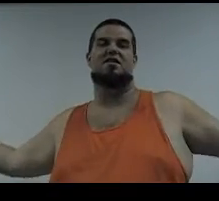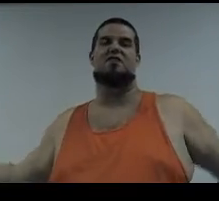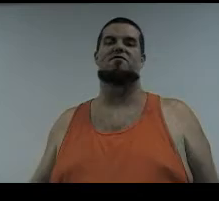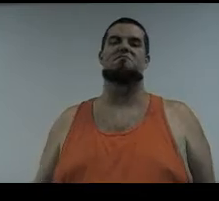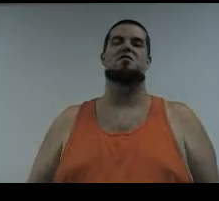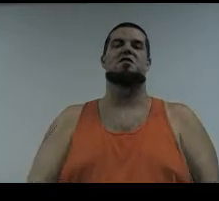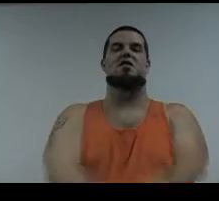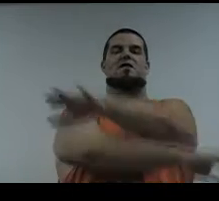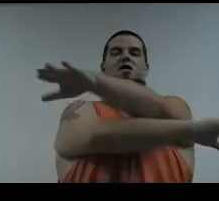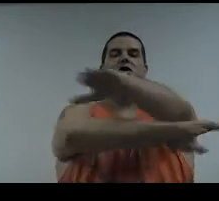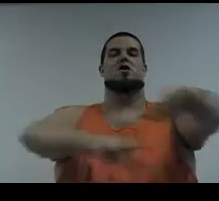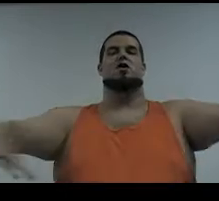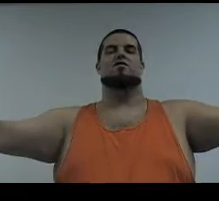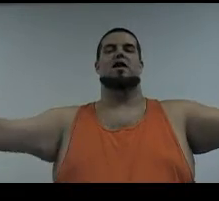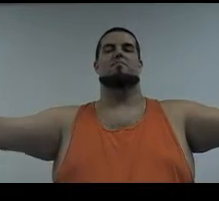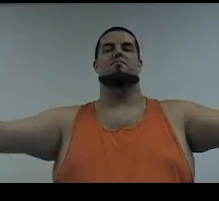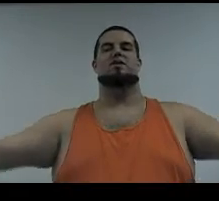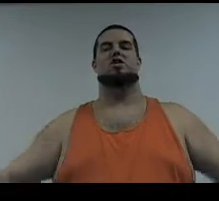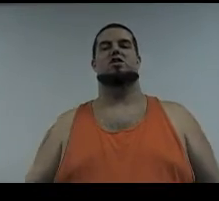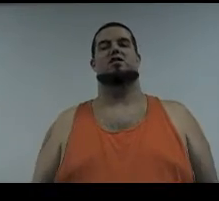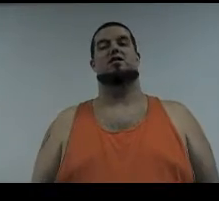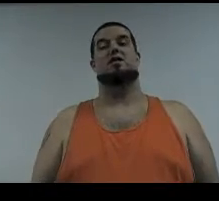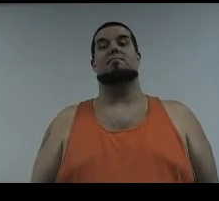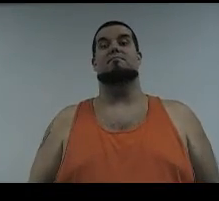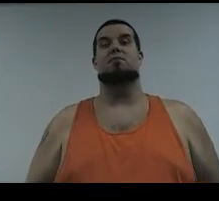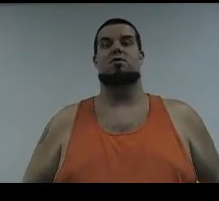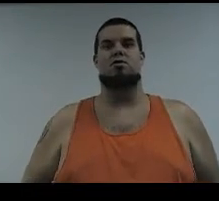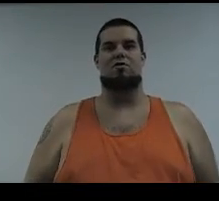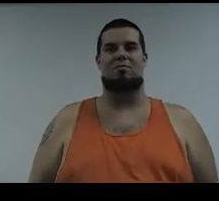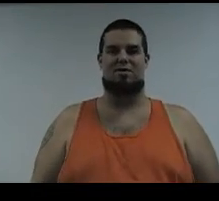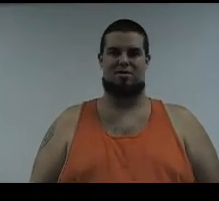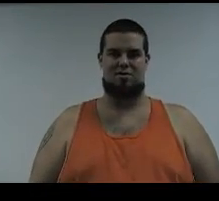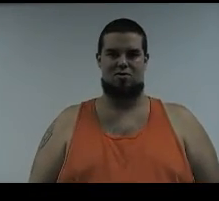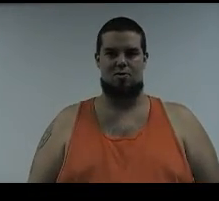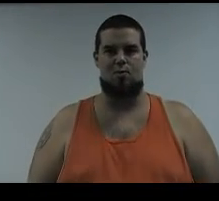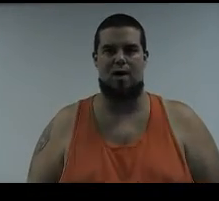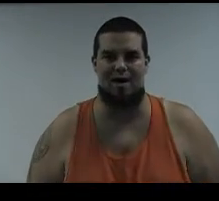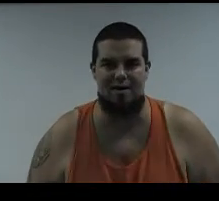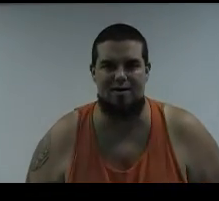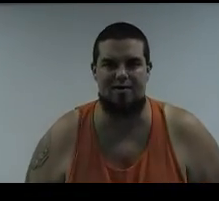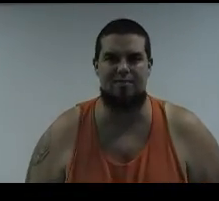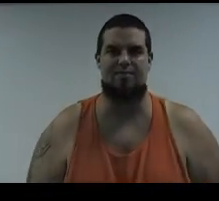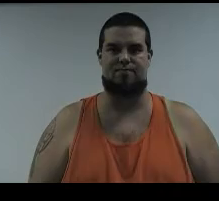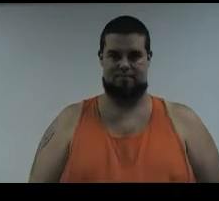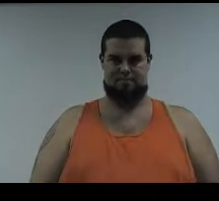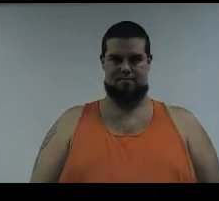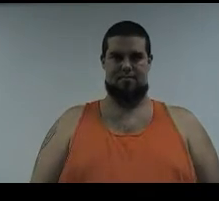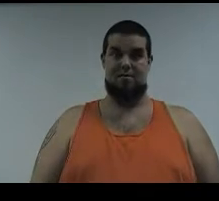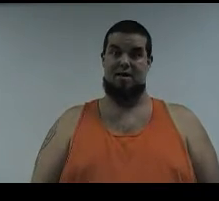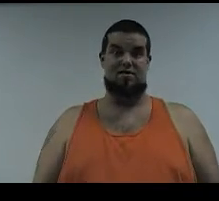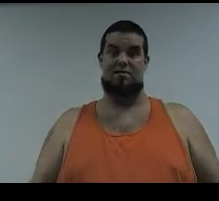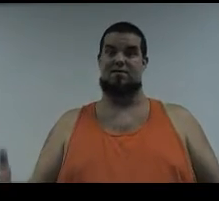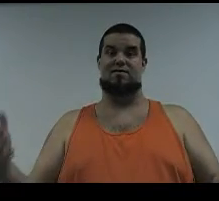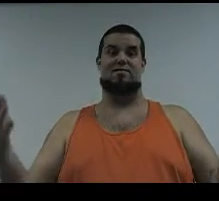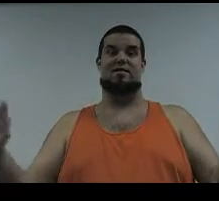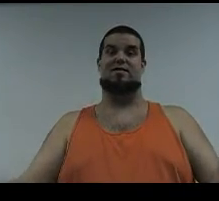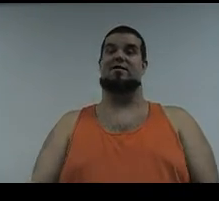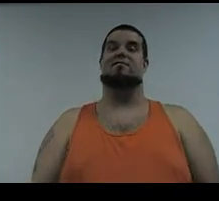off, cover that bitch in barbed wire. That's your main event right there.